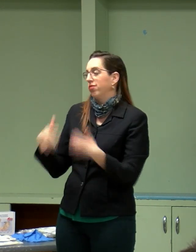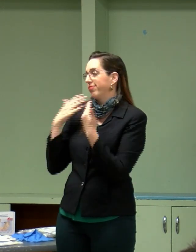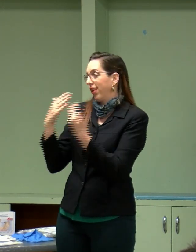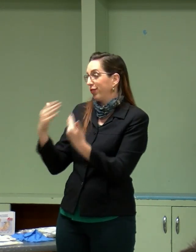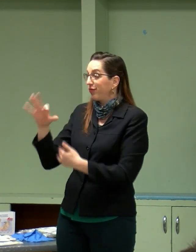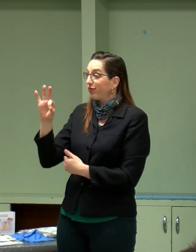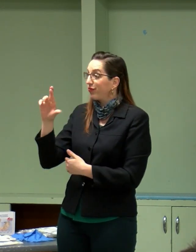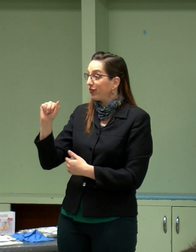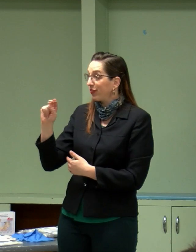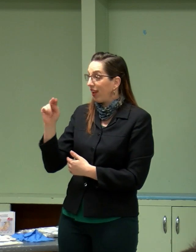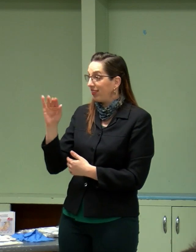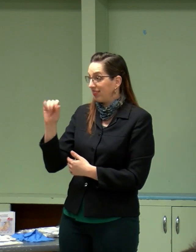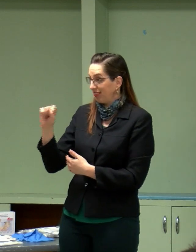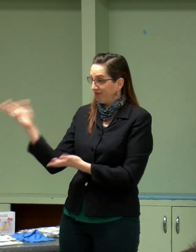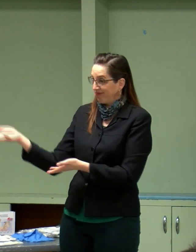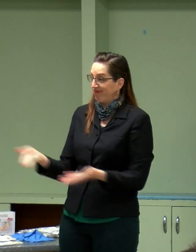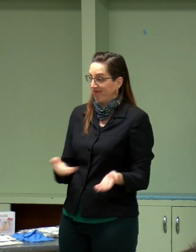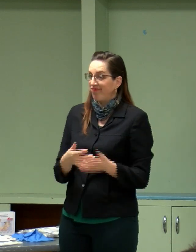come on.